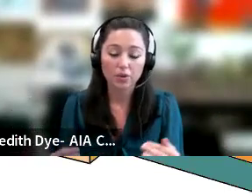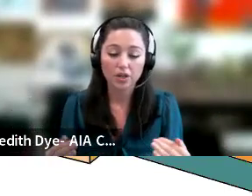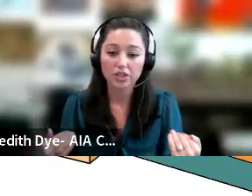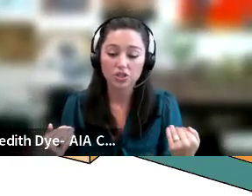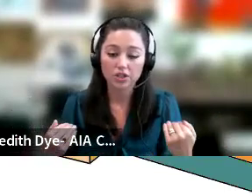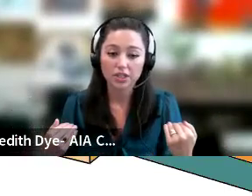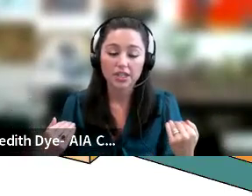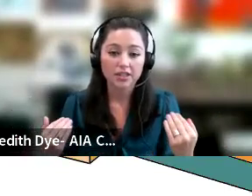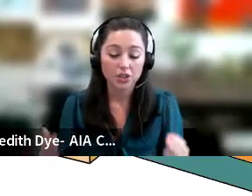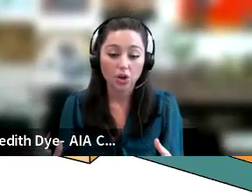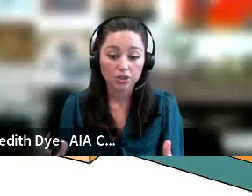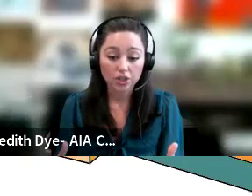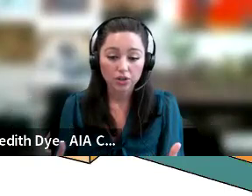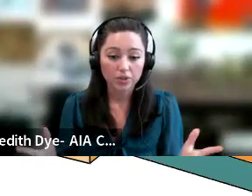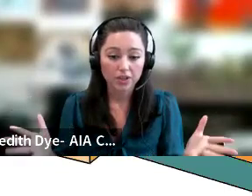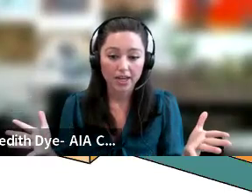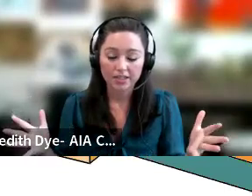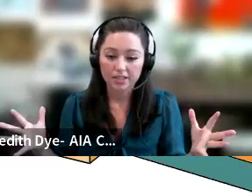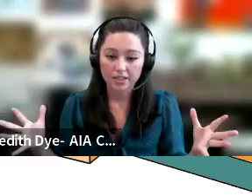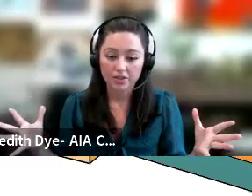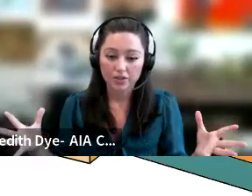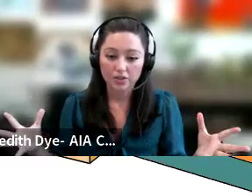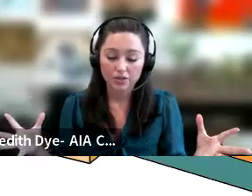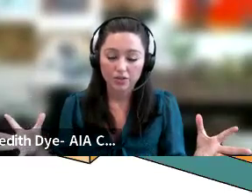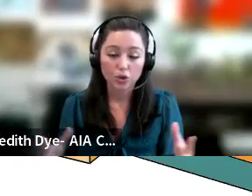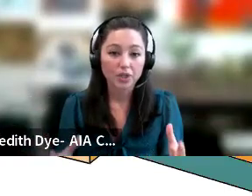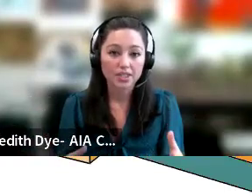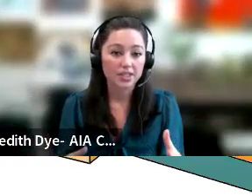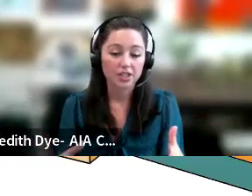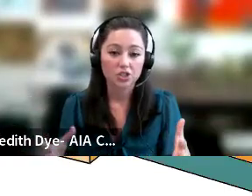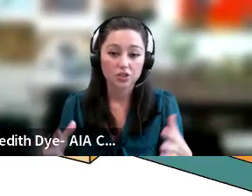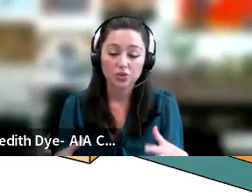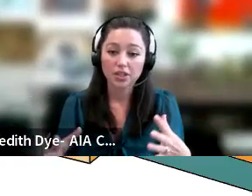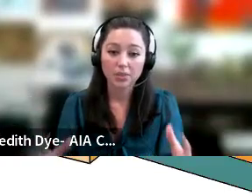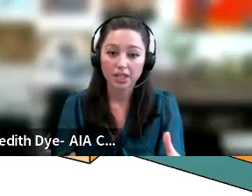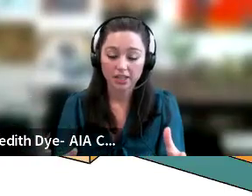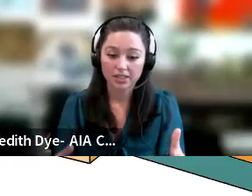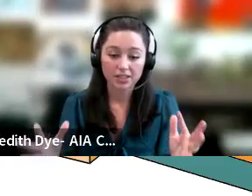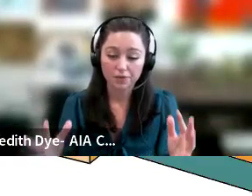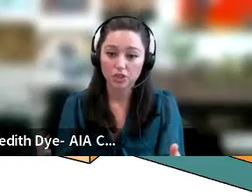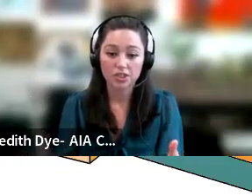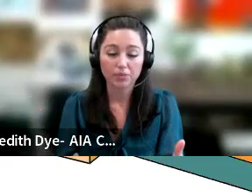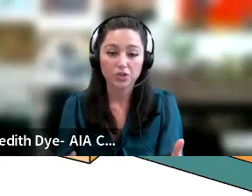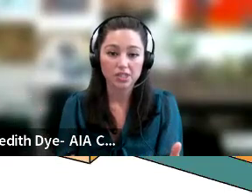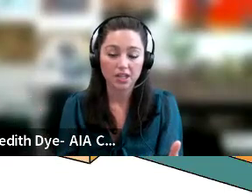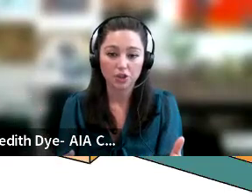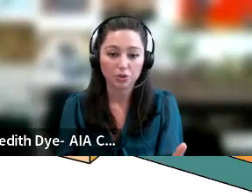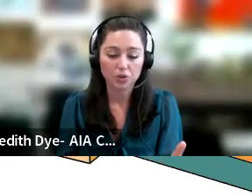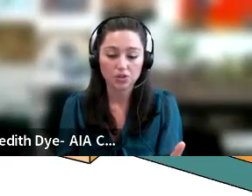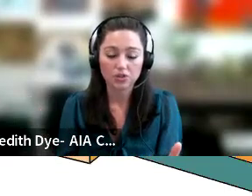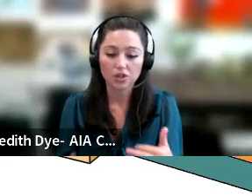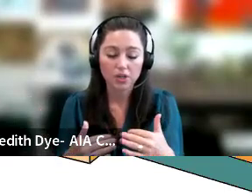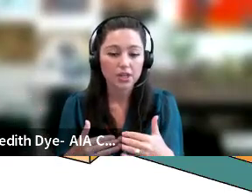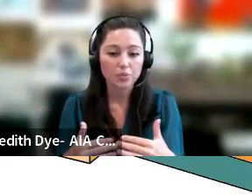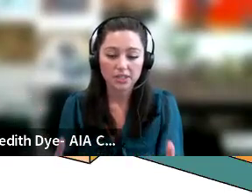lot of it. So I want to make sure that you all know that your presentation to the committee is the first time they're seeing